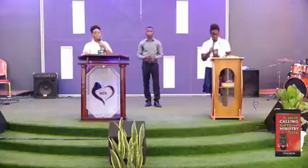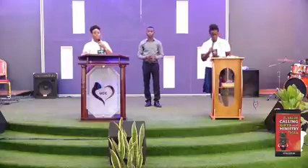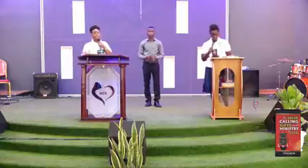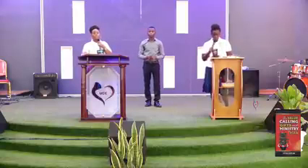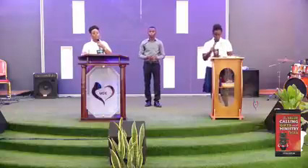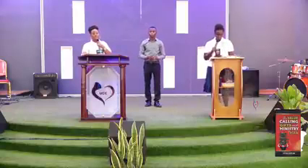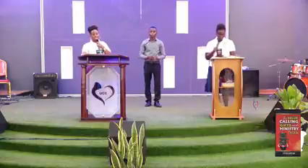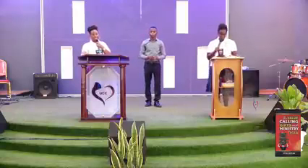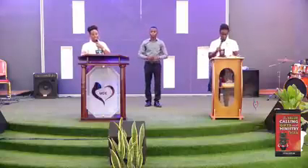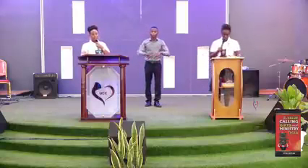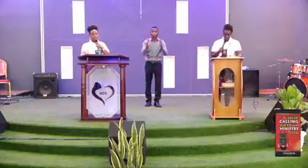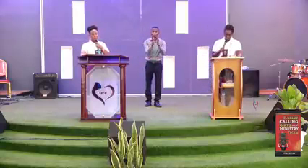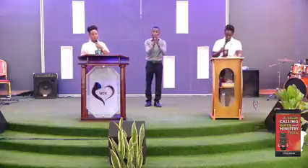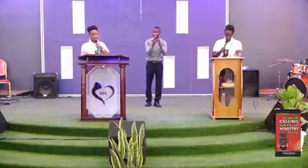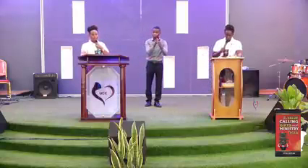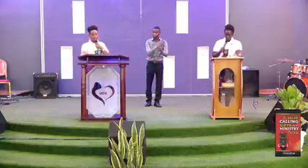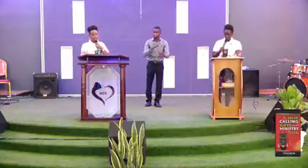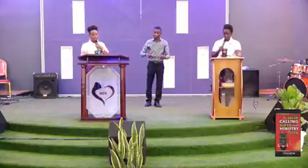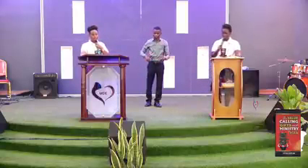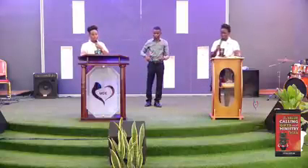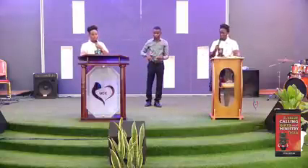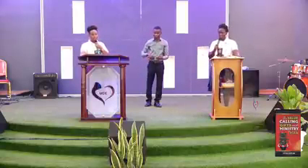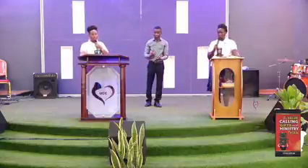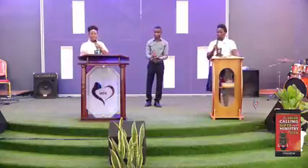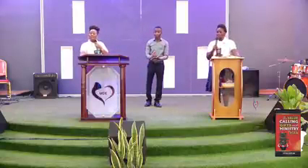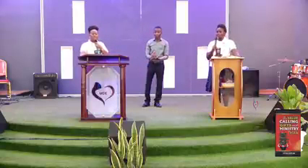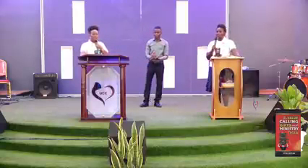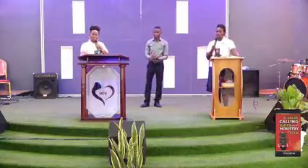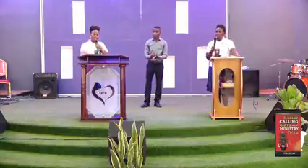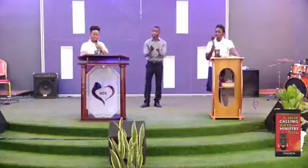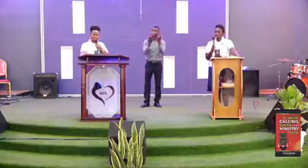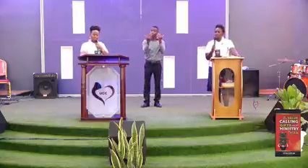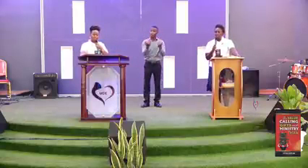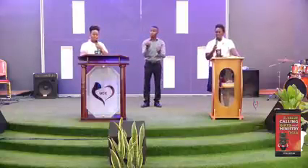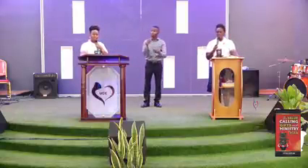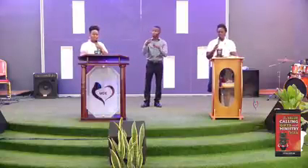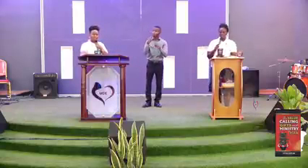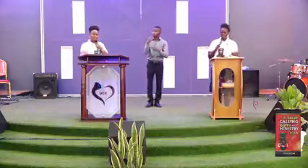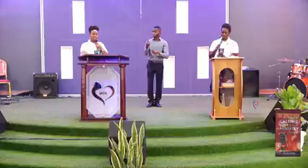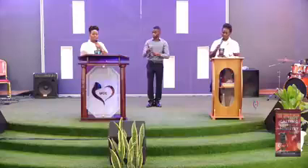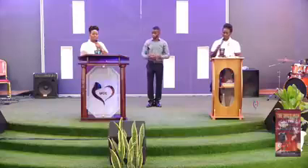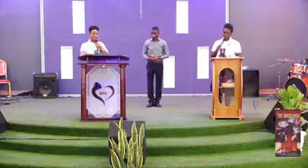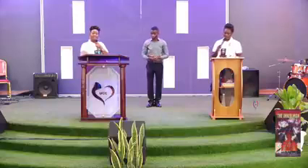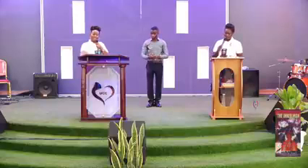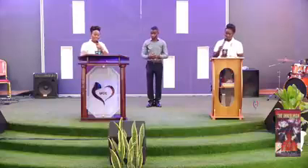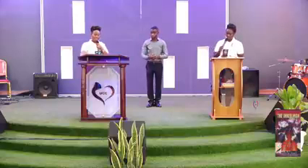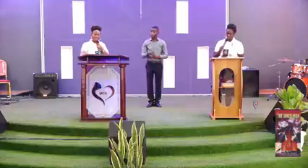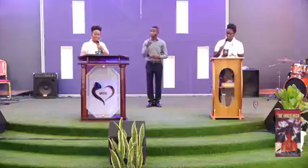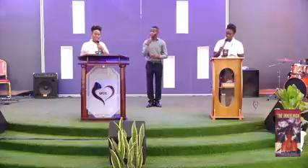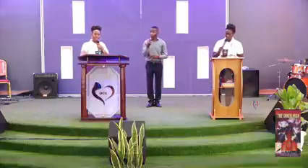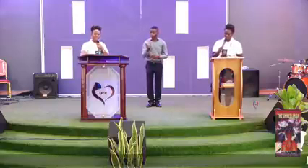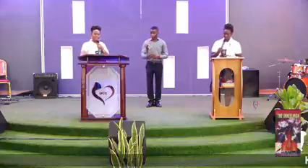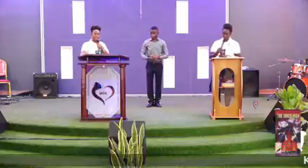okutuuka mu bulamu obwo. Praise the name of the Lord. Erinnya lya Mukama lyebazibwe. Therefore he says. Era amaliriza agamba. He